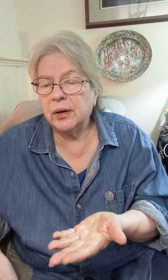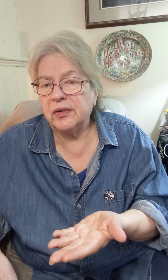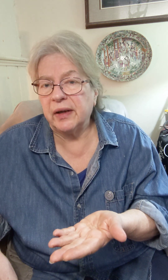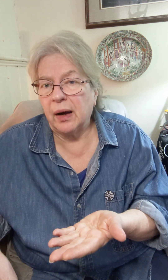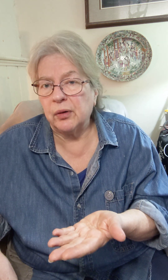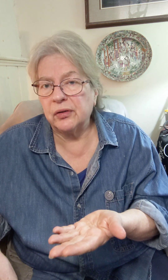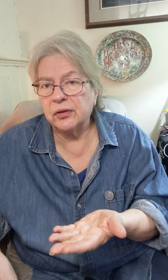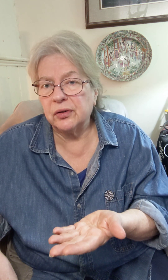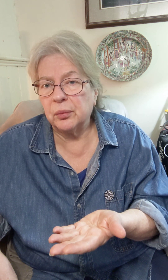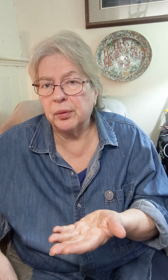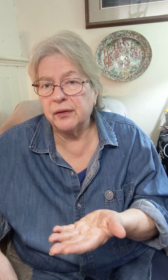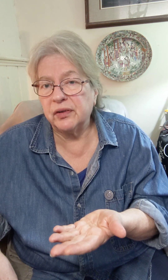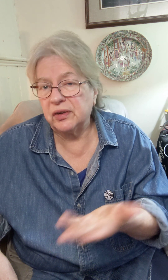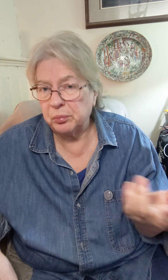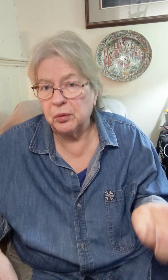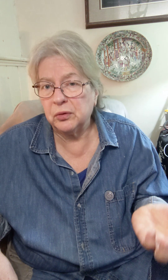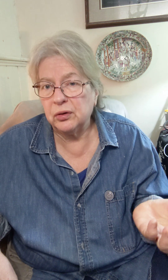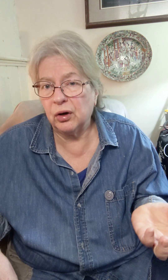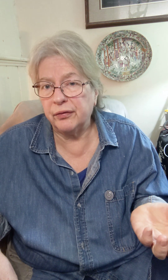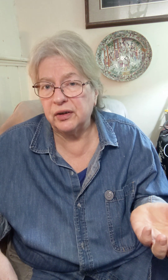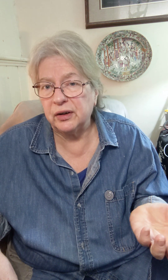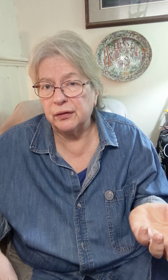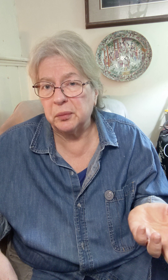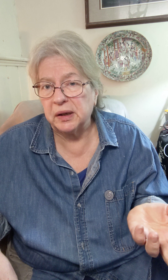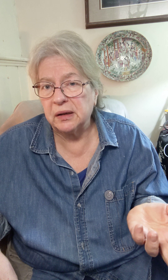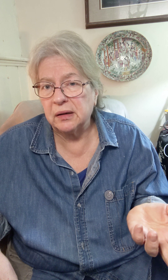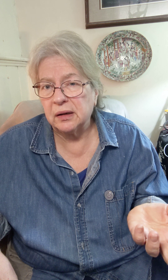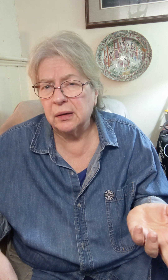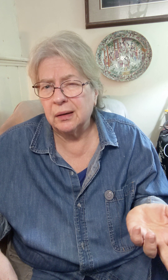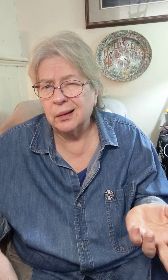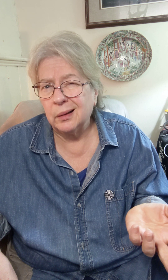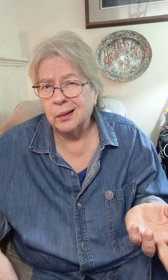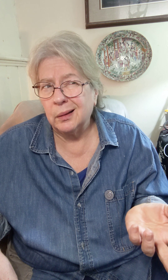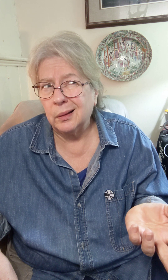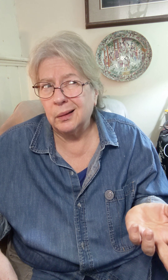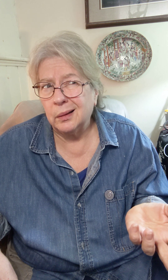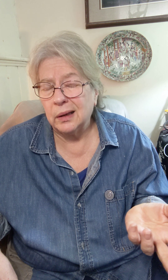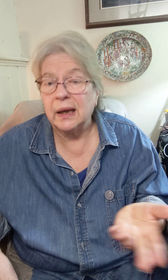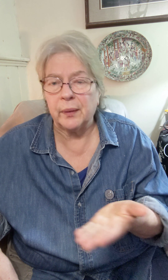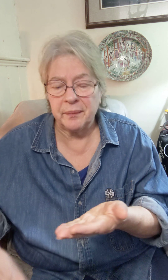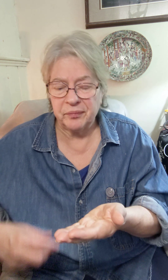crazy hours. So breakfast is often dinner for me. Anyway.